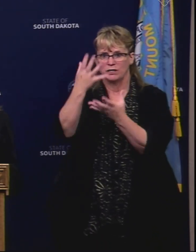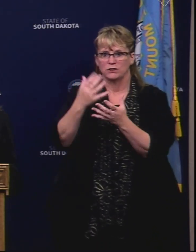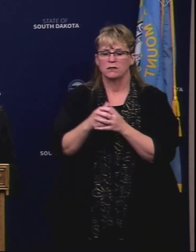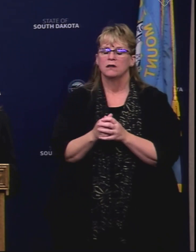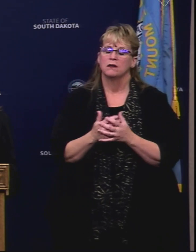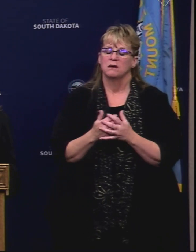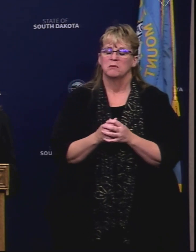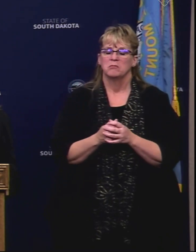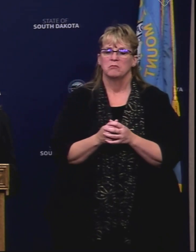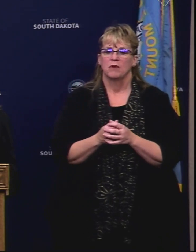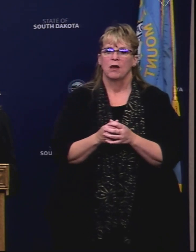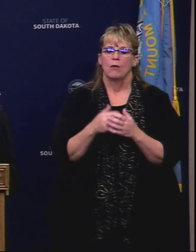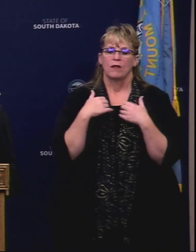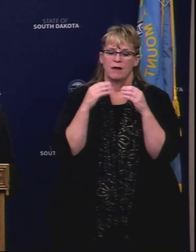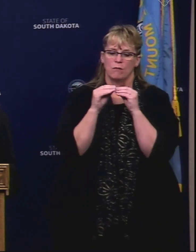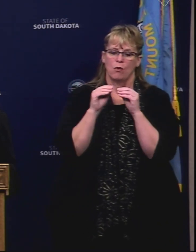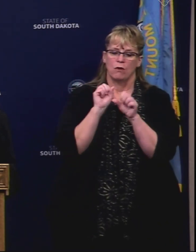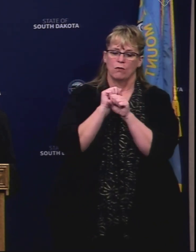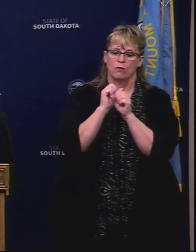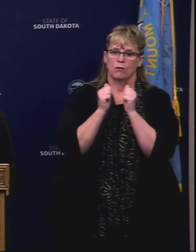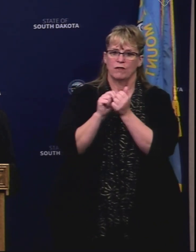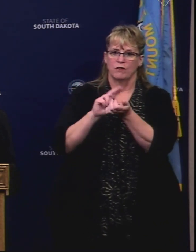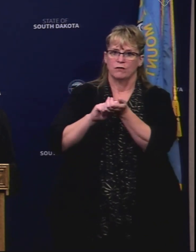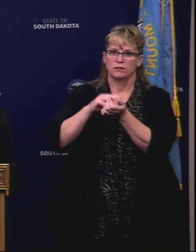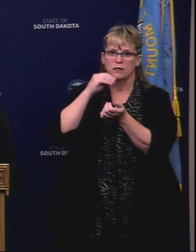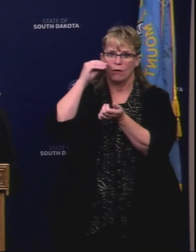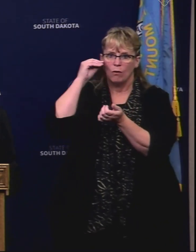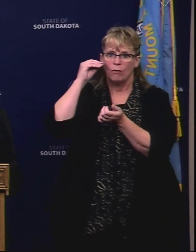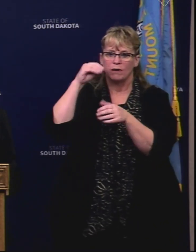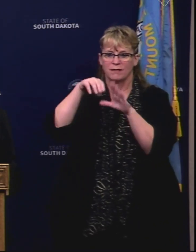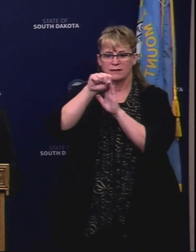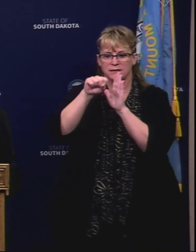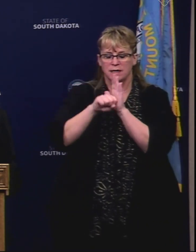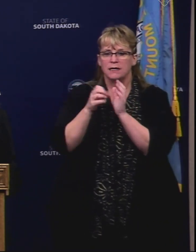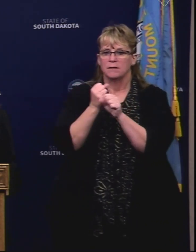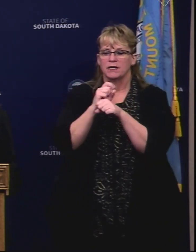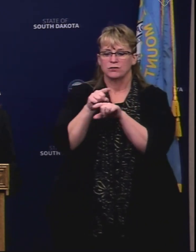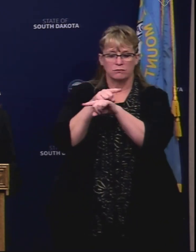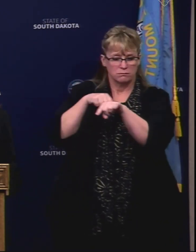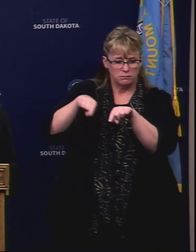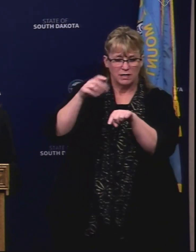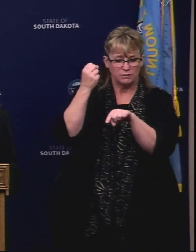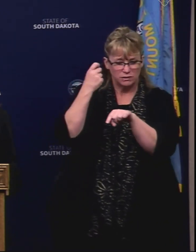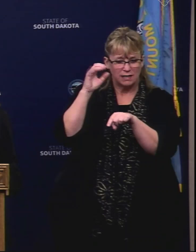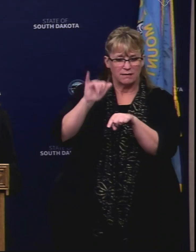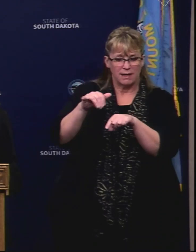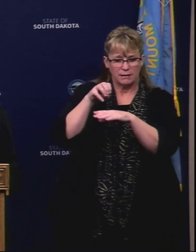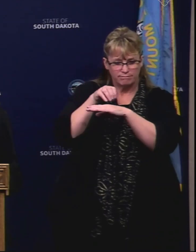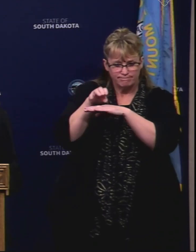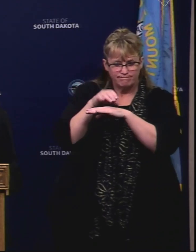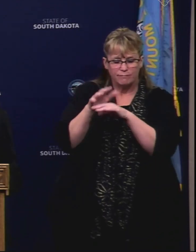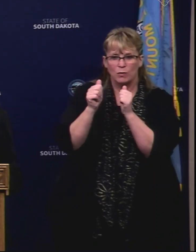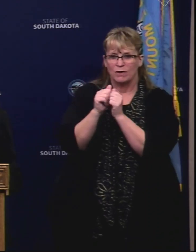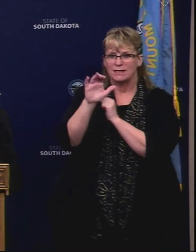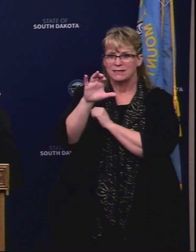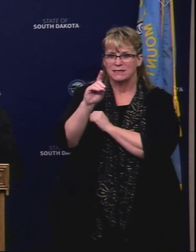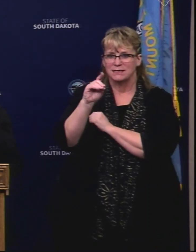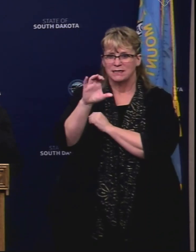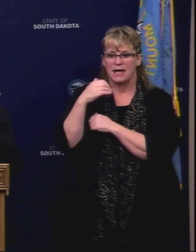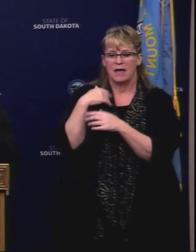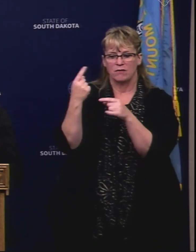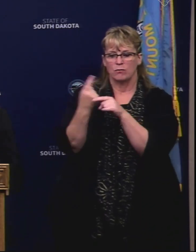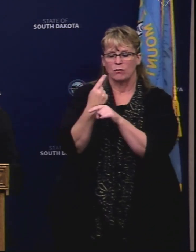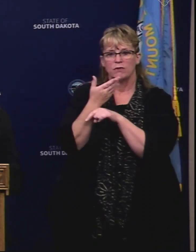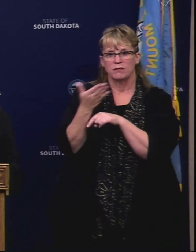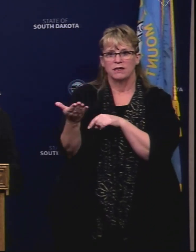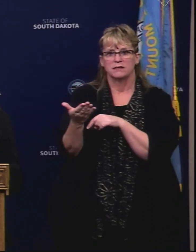be doing some additional work with the nursing home industry in the state to make sure that they understand that guidance and have the appropriate things